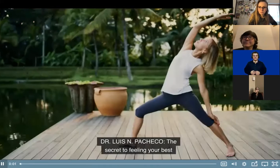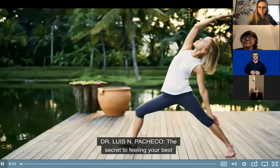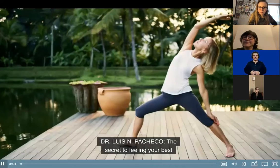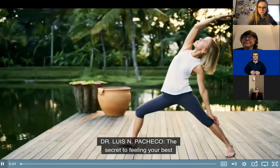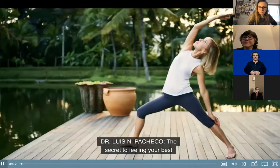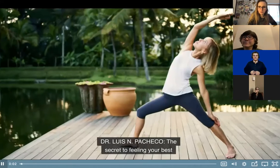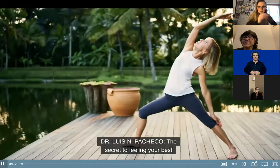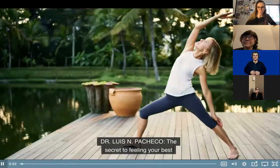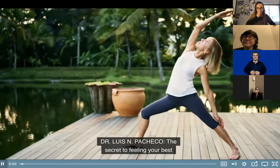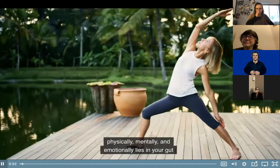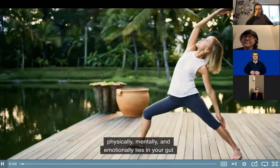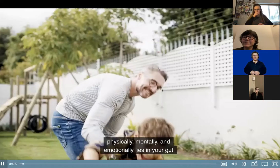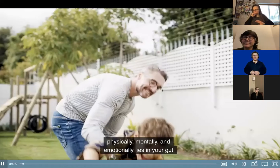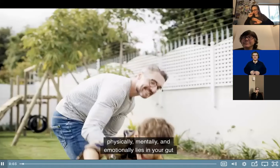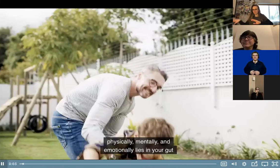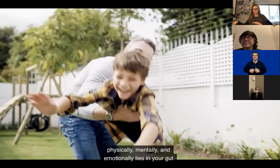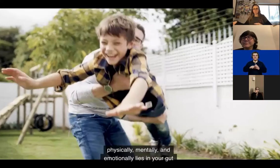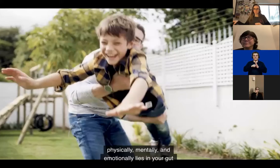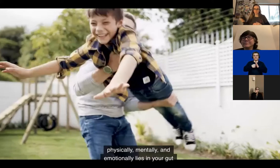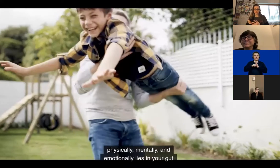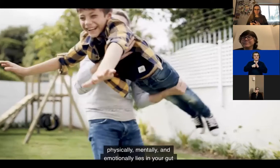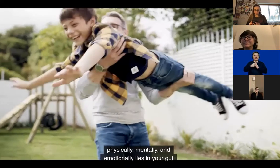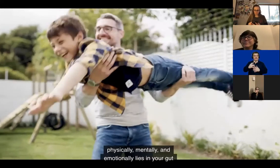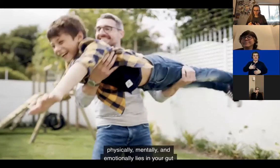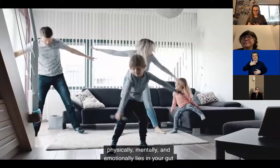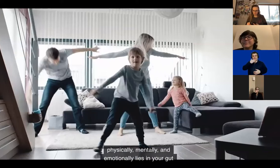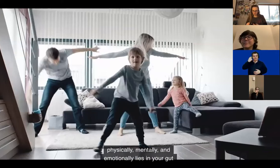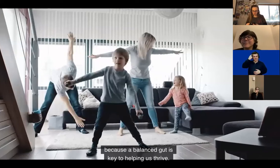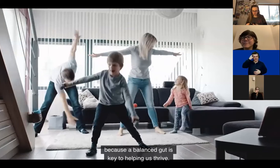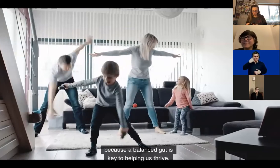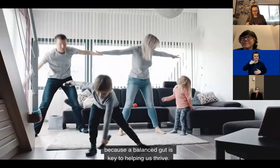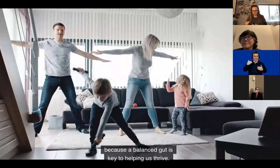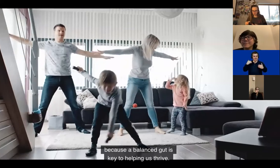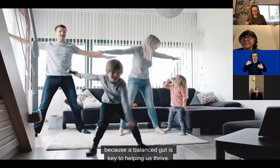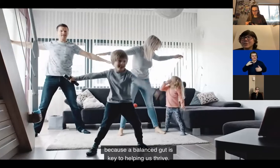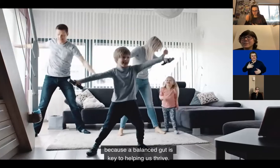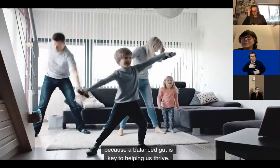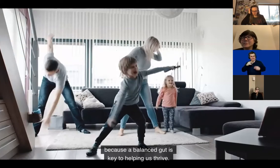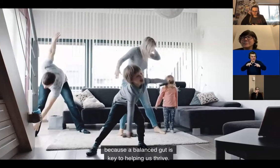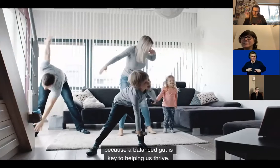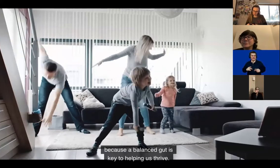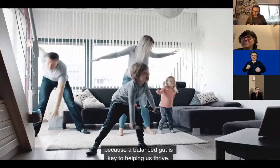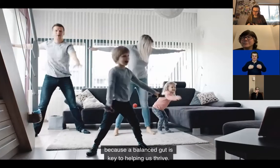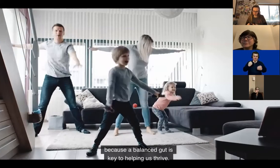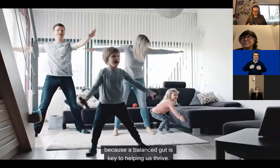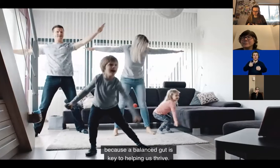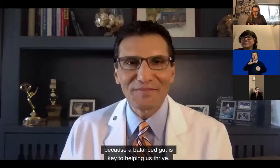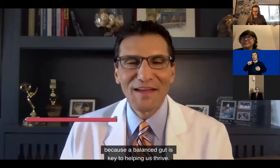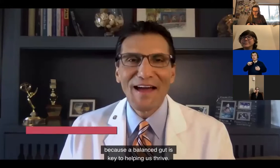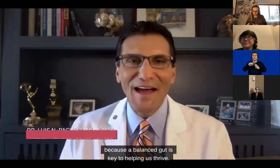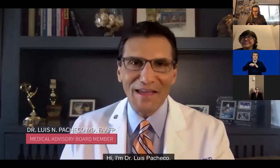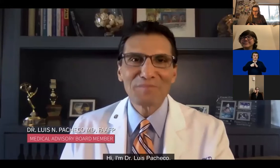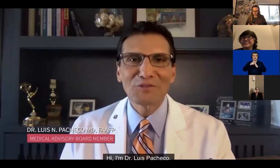The secret to feeling your best physically, mentally, and emotionally lies in your gut, because a balanced gut is key to helping us